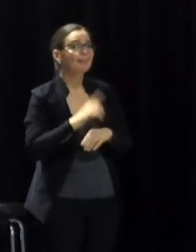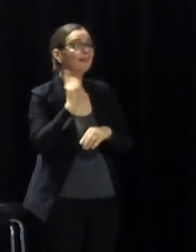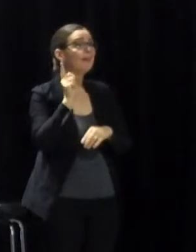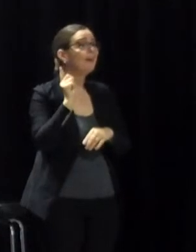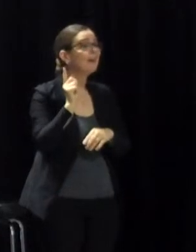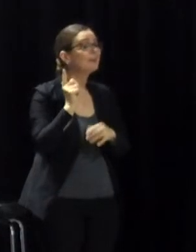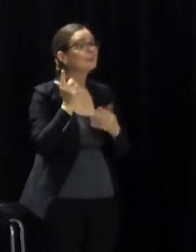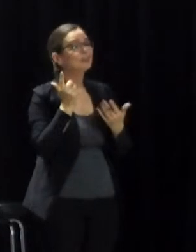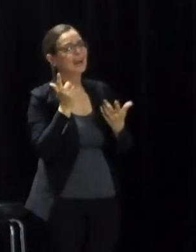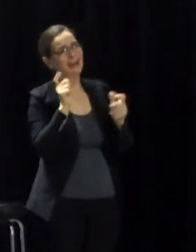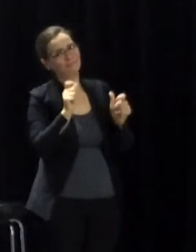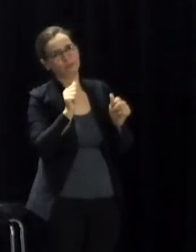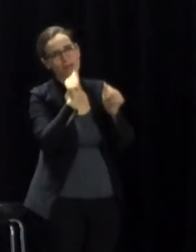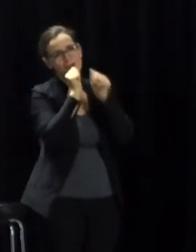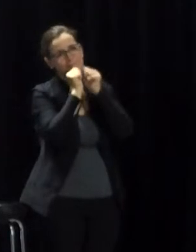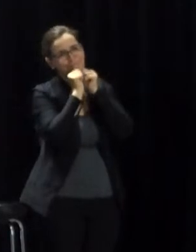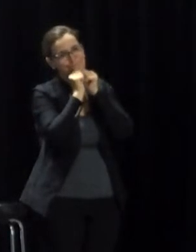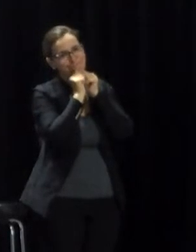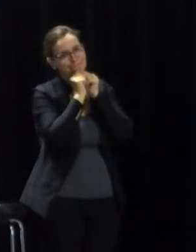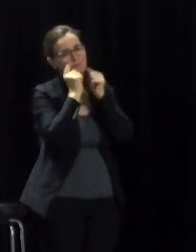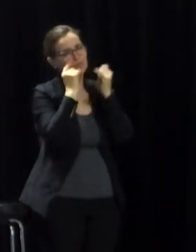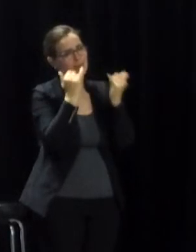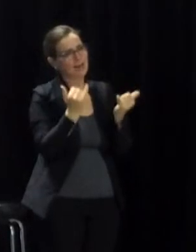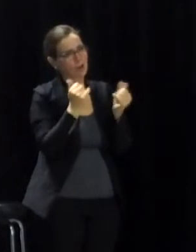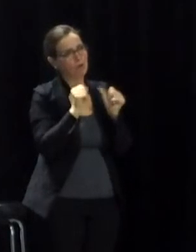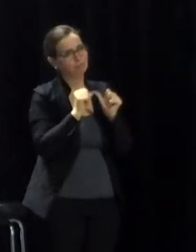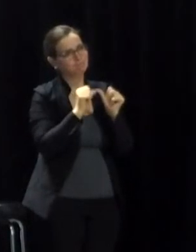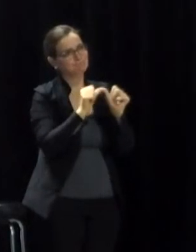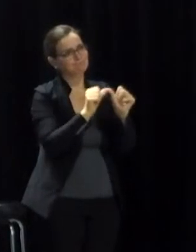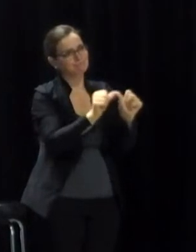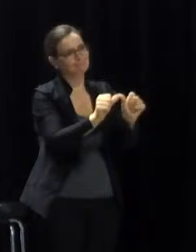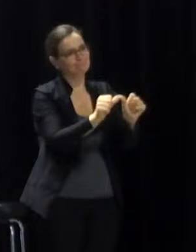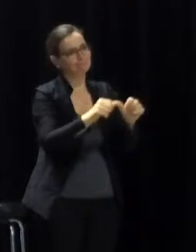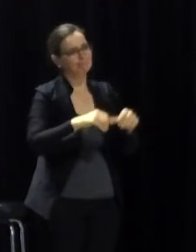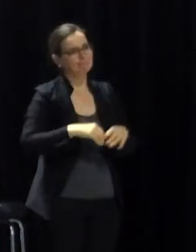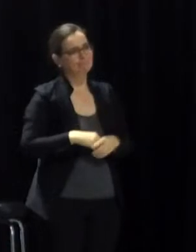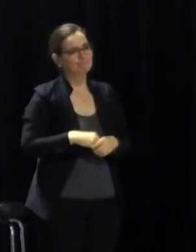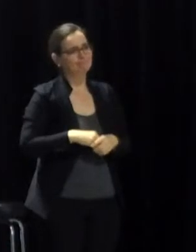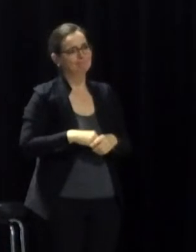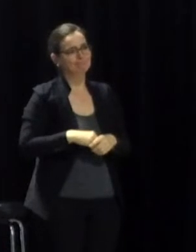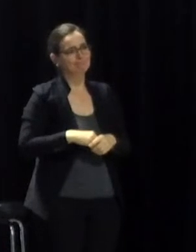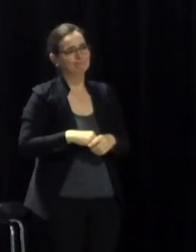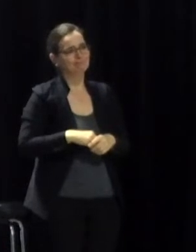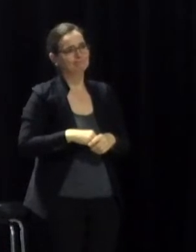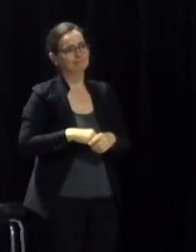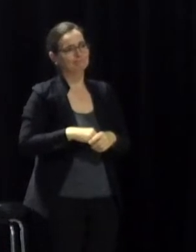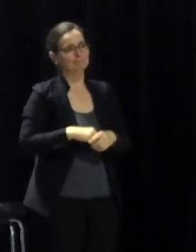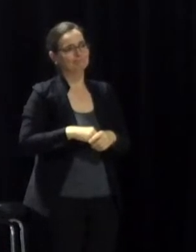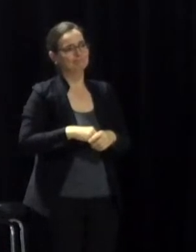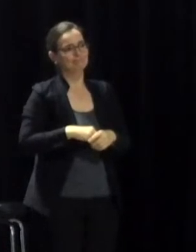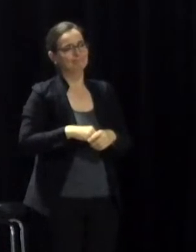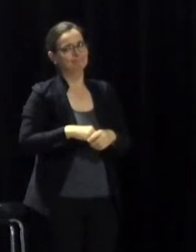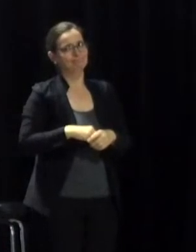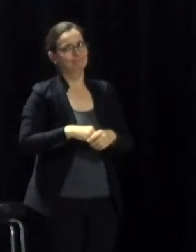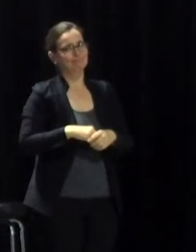out. So there are 8 workplaces on that